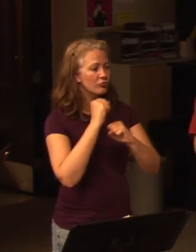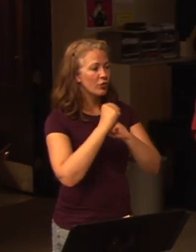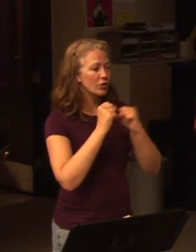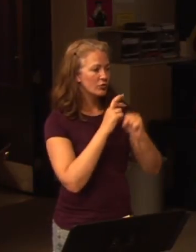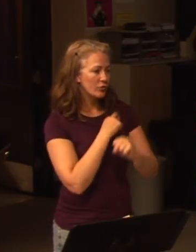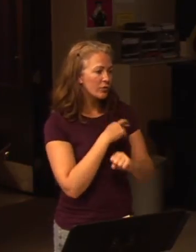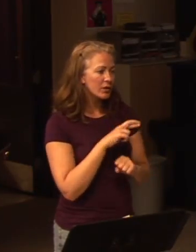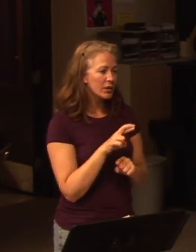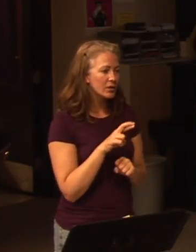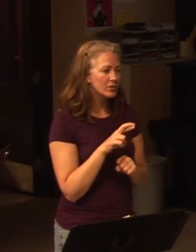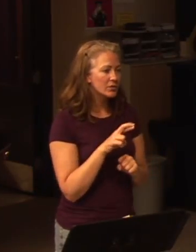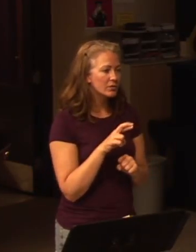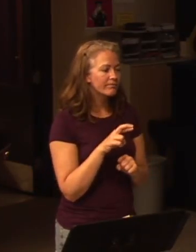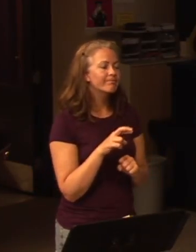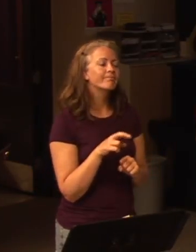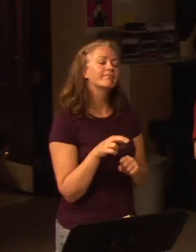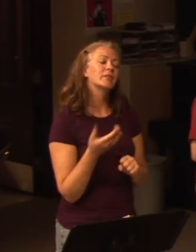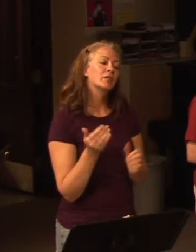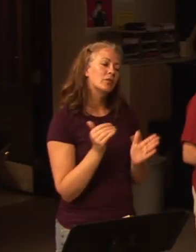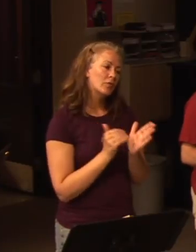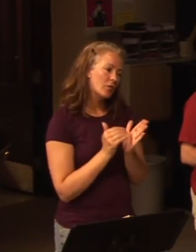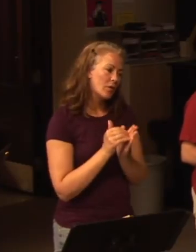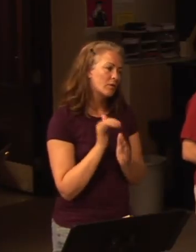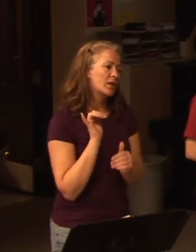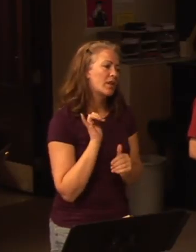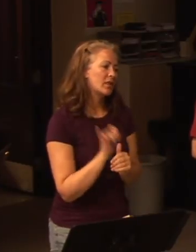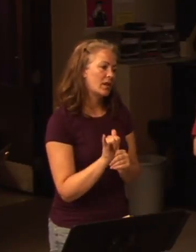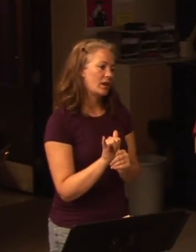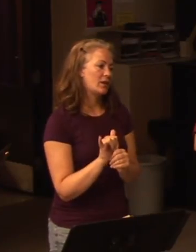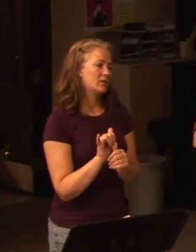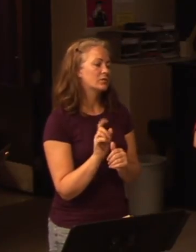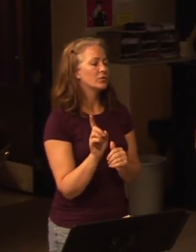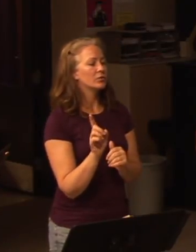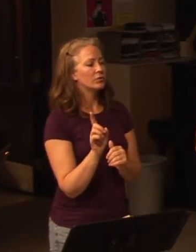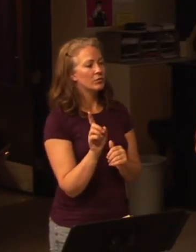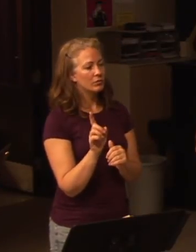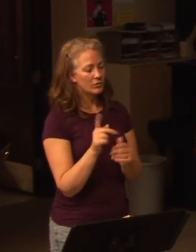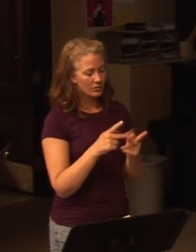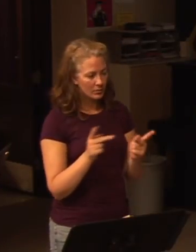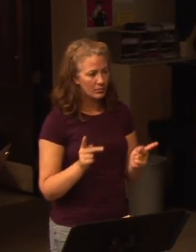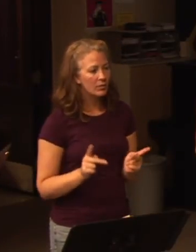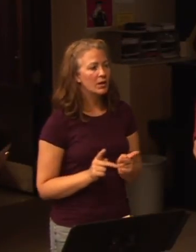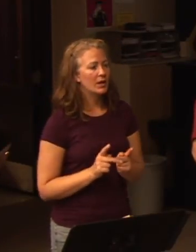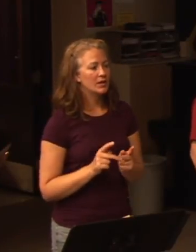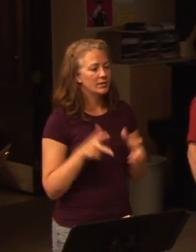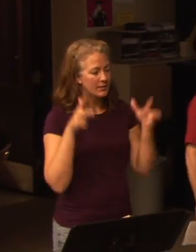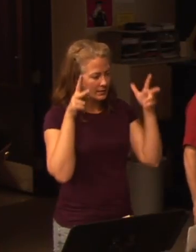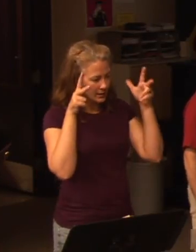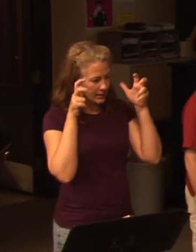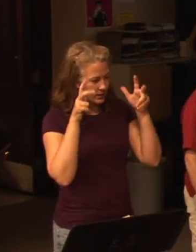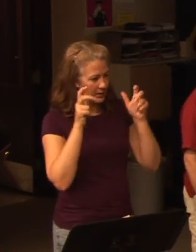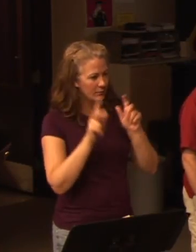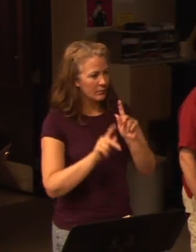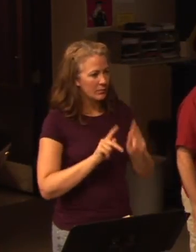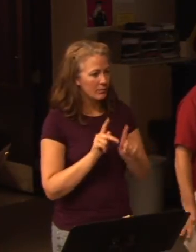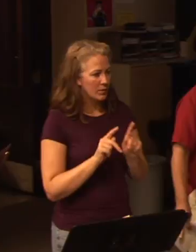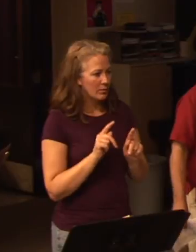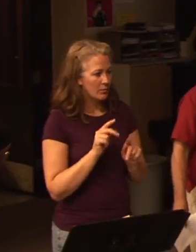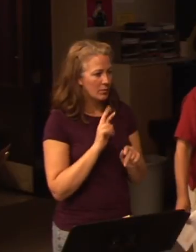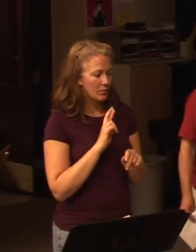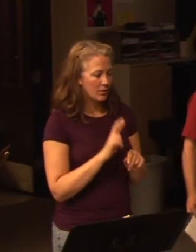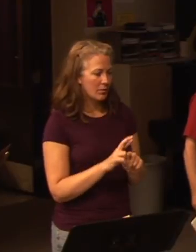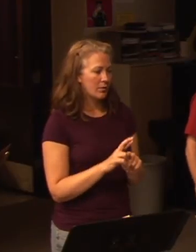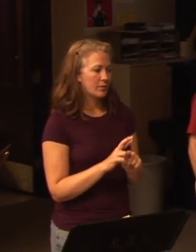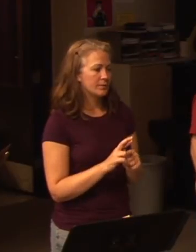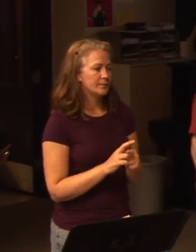institutionalized it, that often that's where you meet the demonic. And I don't mean to be nasty, but like that first video, we were scared when we watched these people and said, you know, they get so